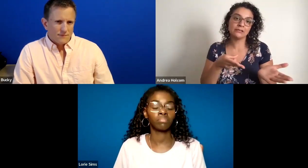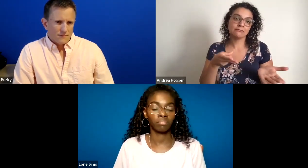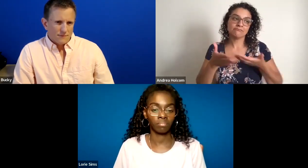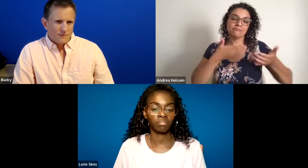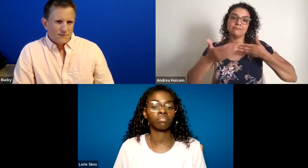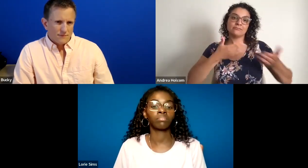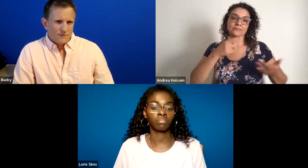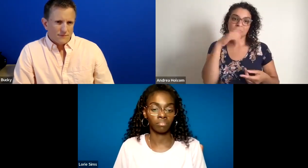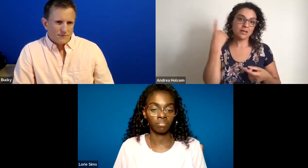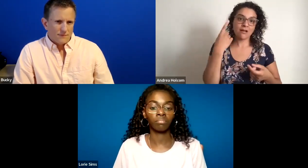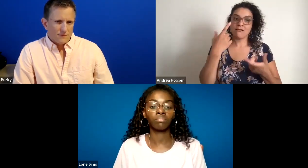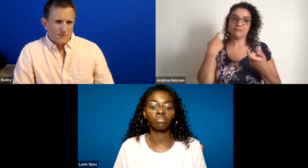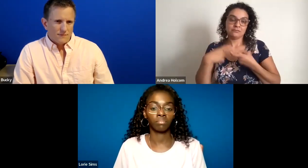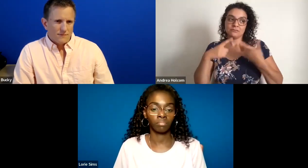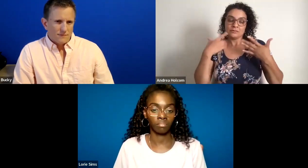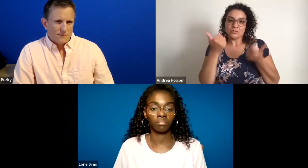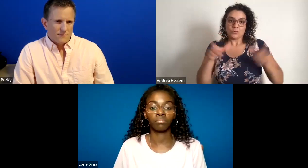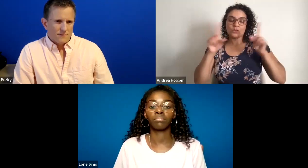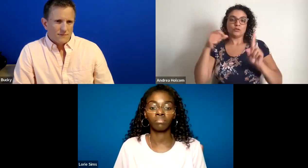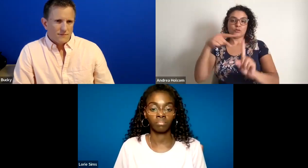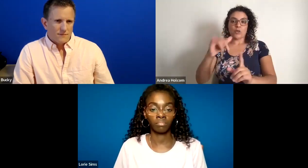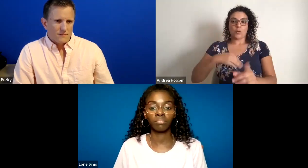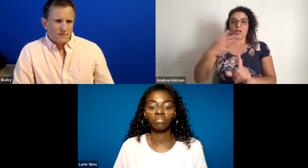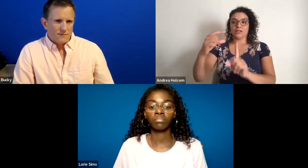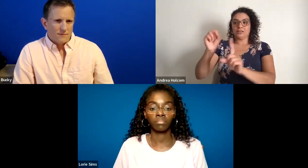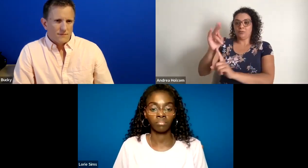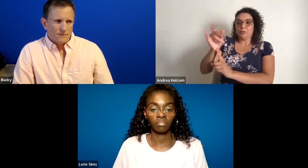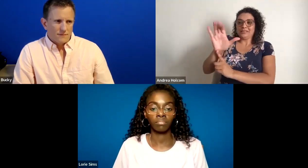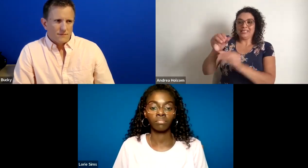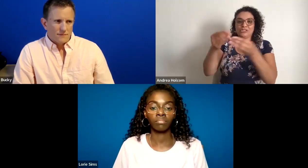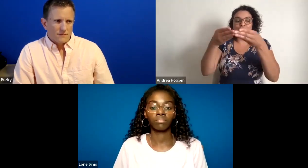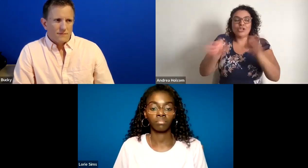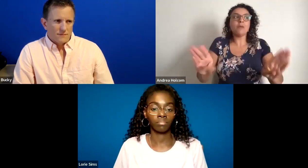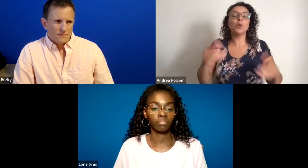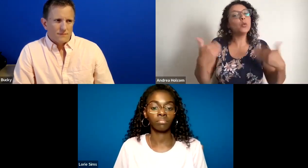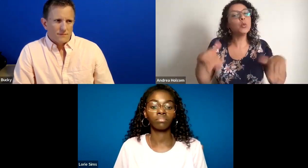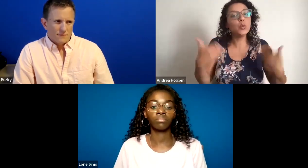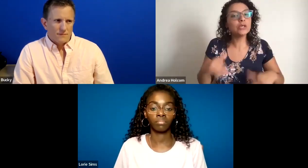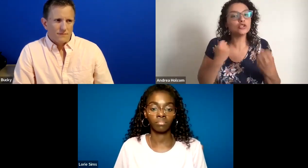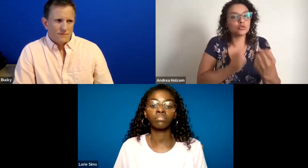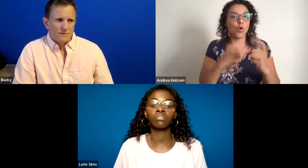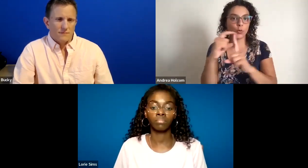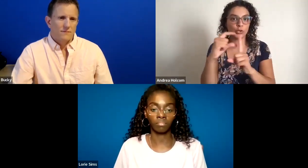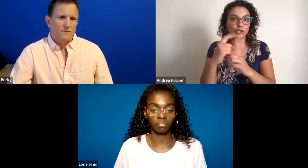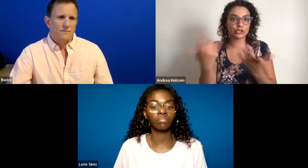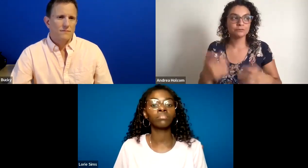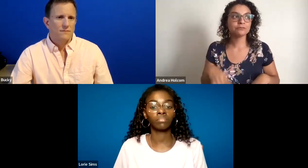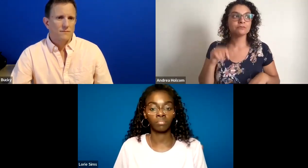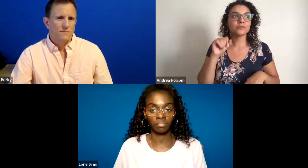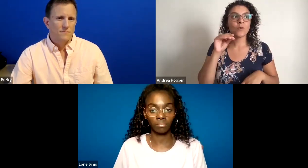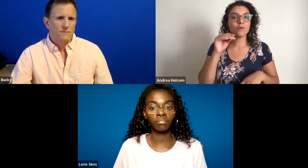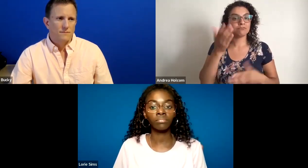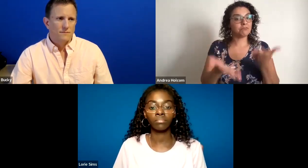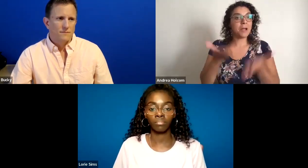anyone, honestly. Let's just be honest. That's a very triggering word, whether you're Black, Latino, Latinx, whatever it be. That's a